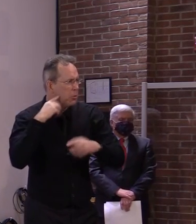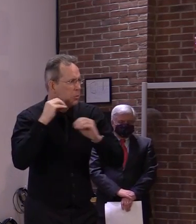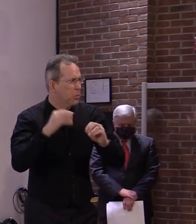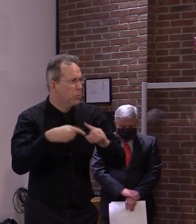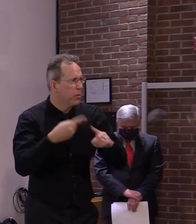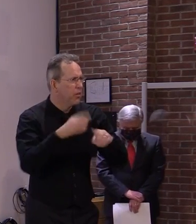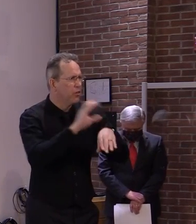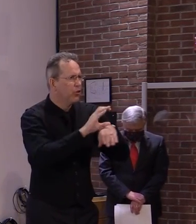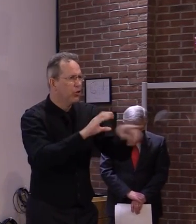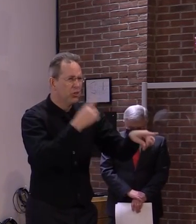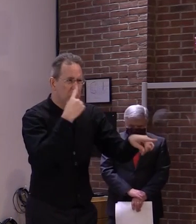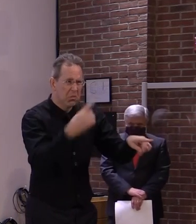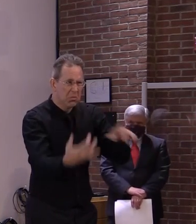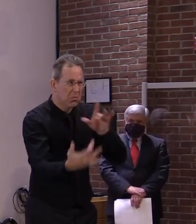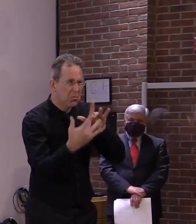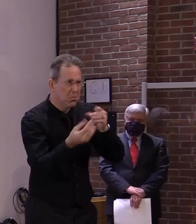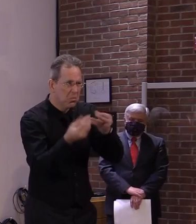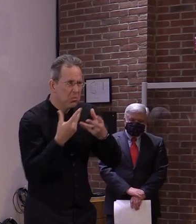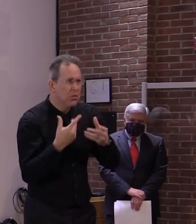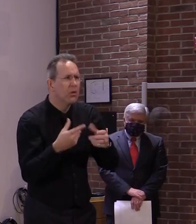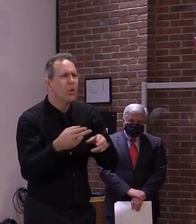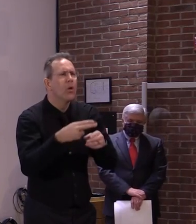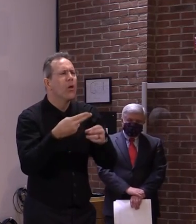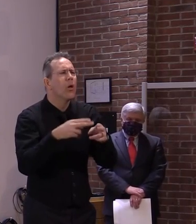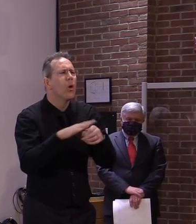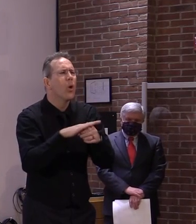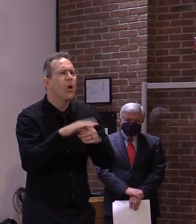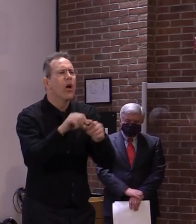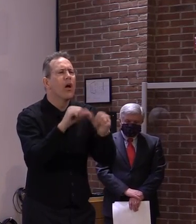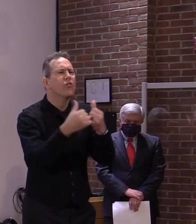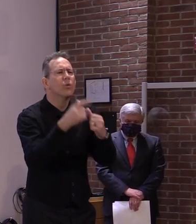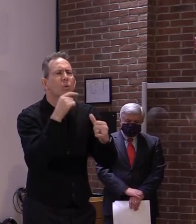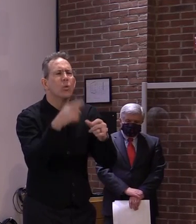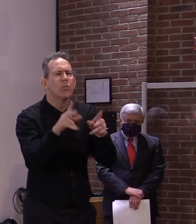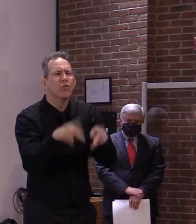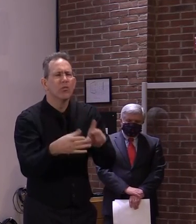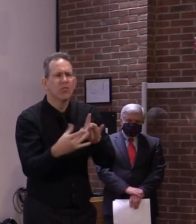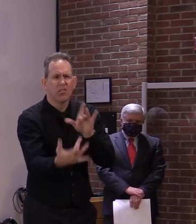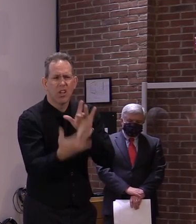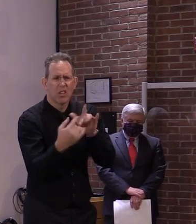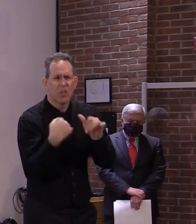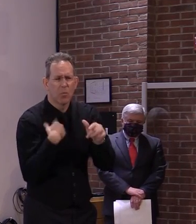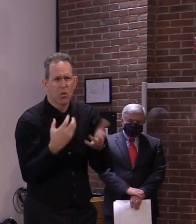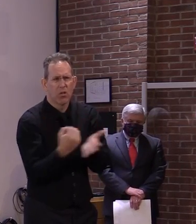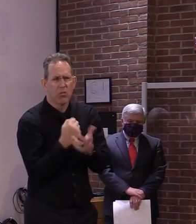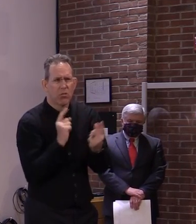their local agency. Okay. One last thing for Dr. Levine.